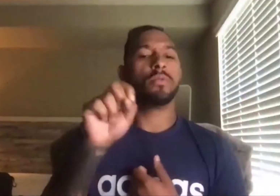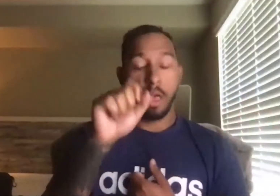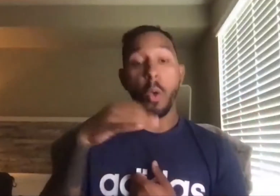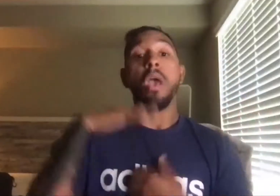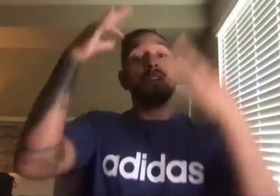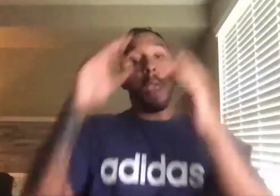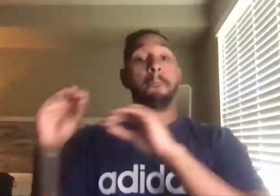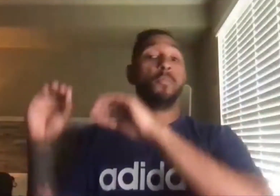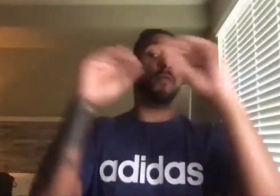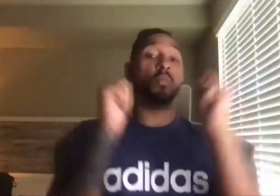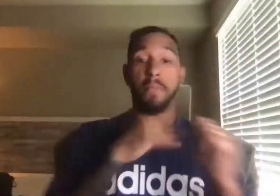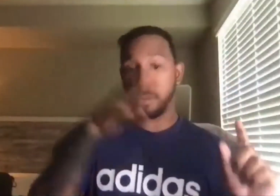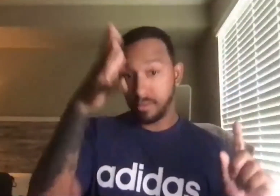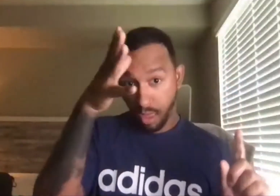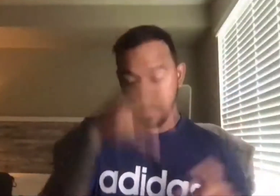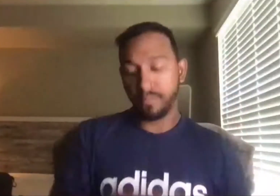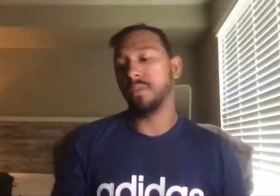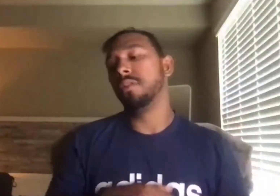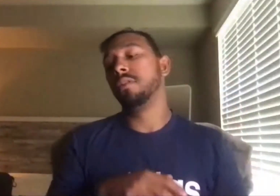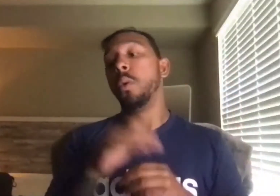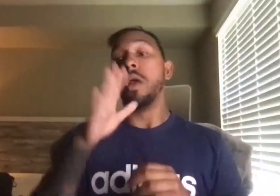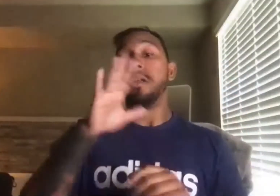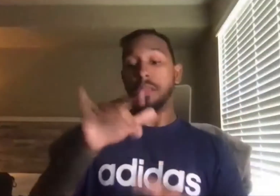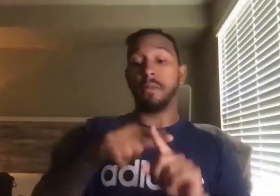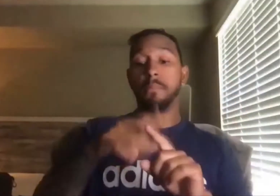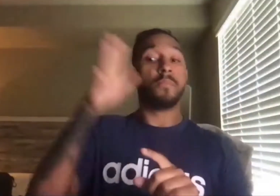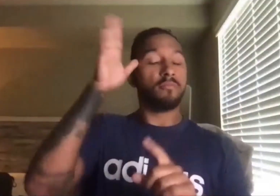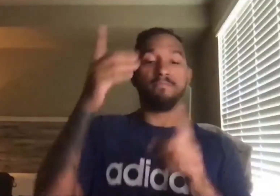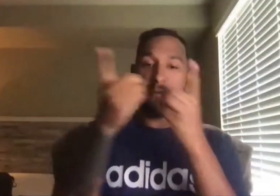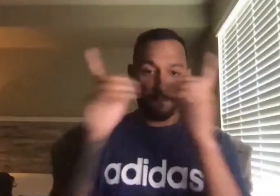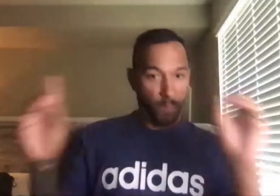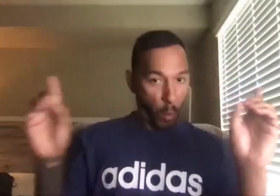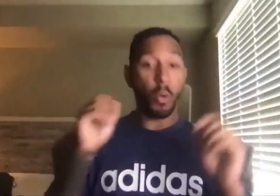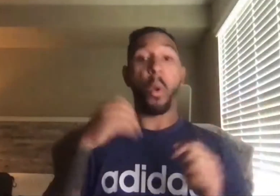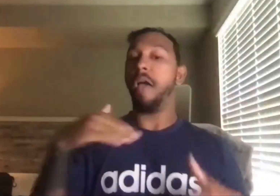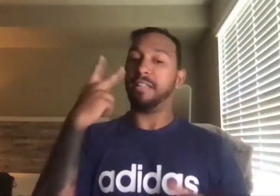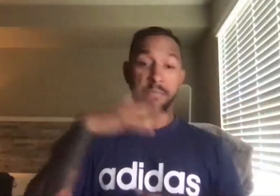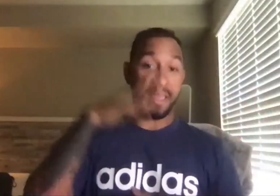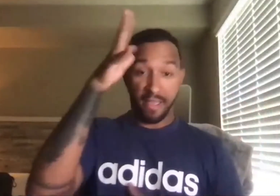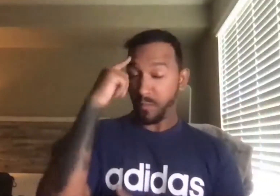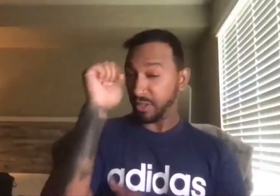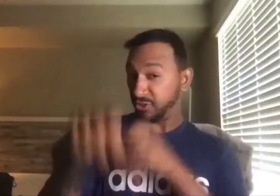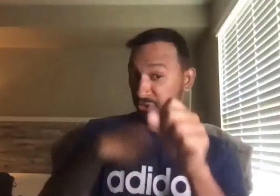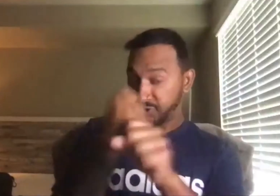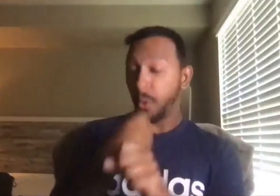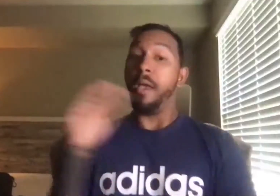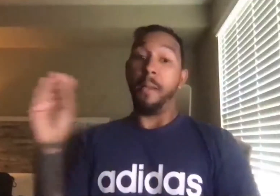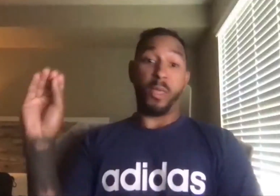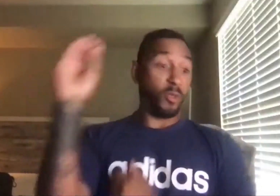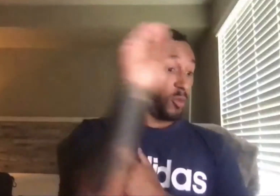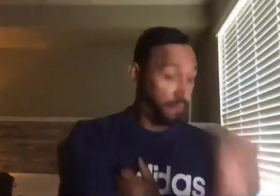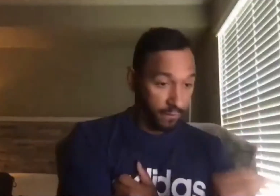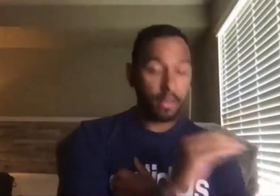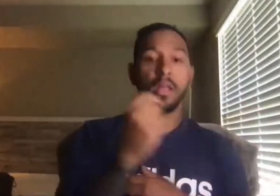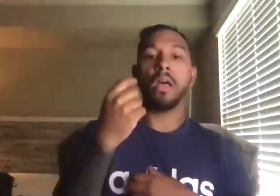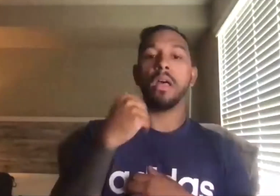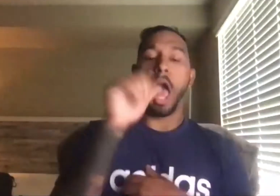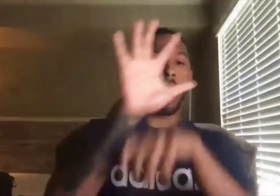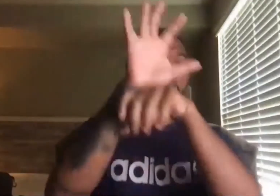future. I decided to move to the United States with my dad. My parents had divorced, and I hadn't seen him in about 10 years.